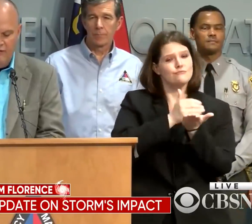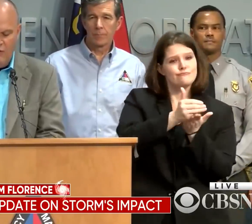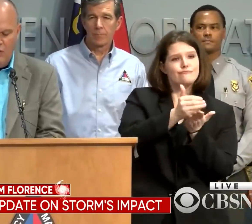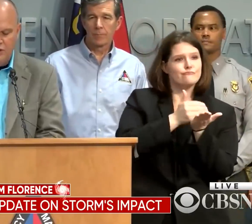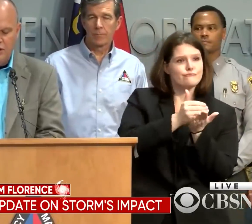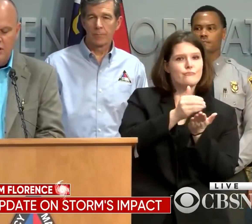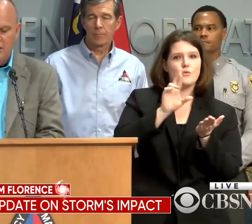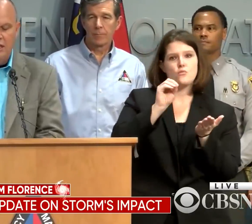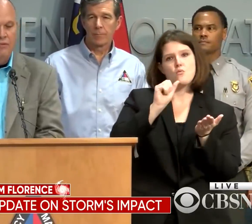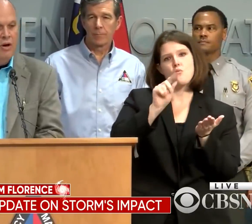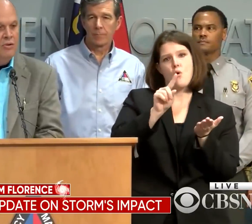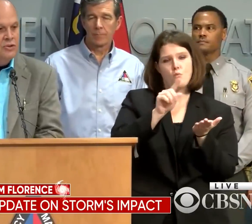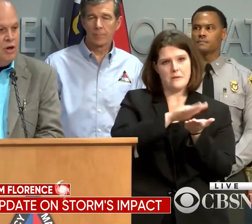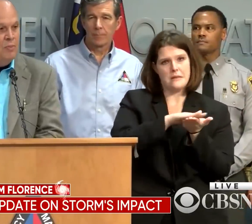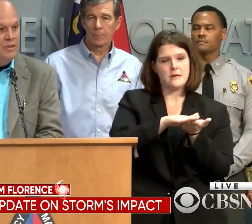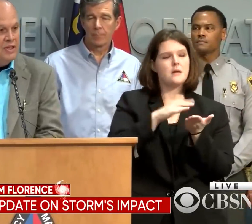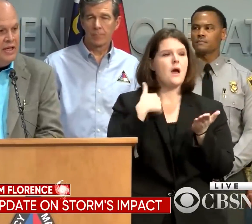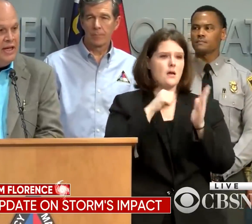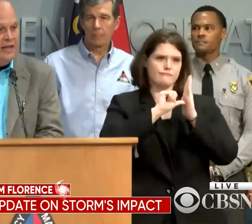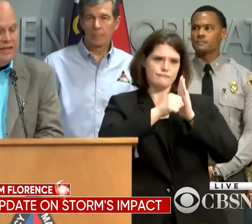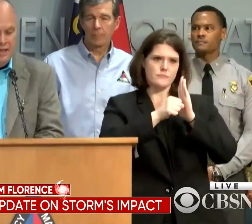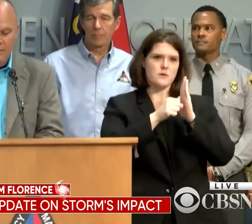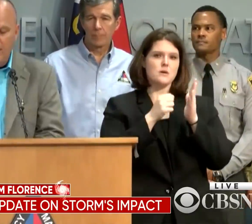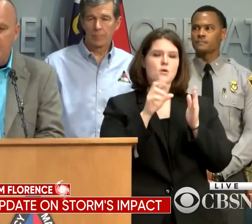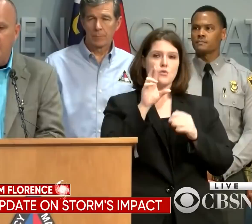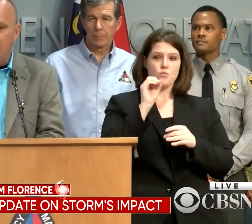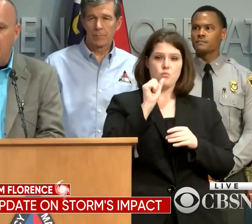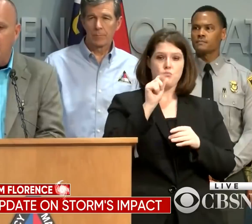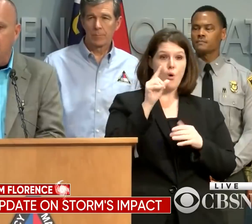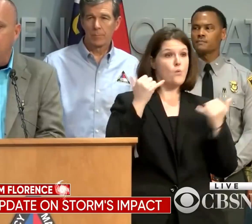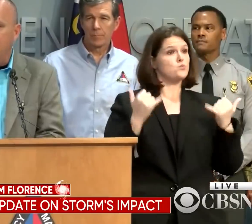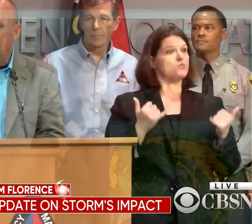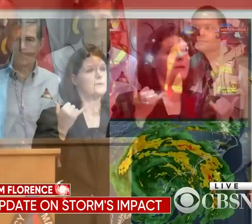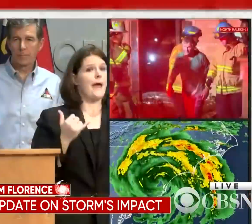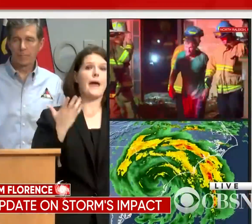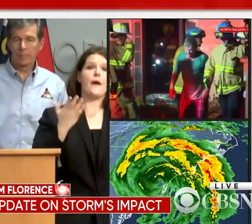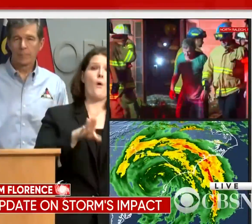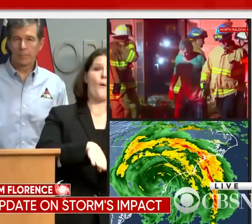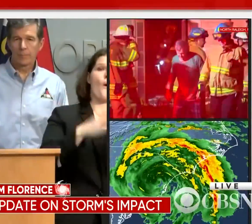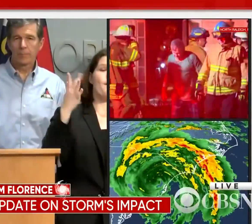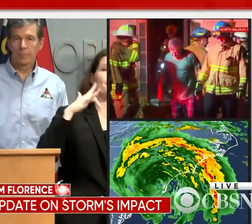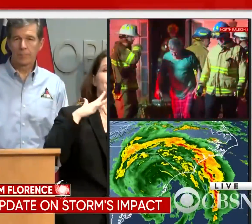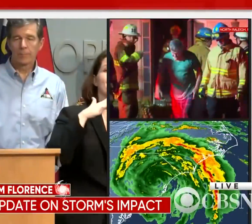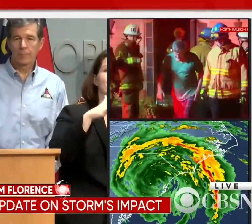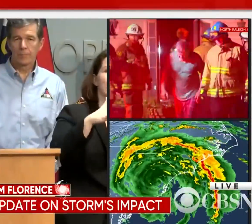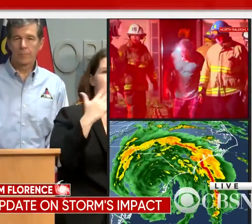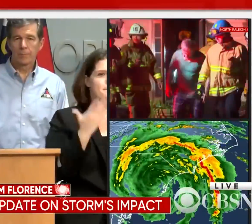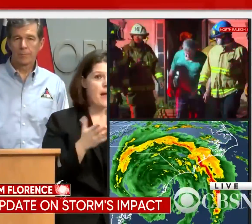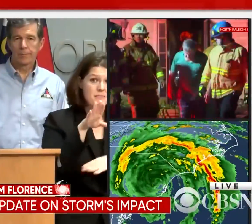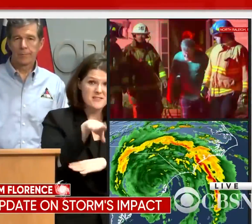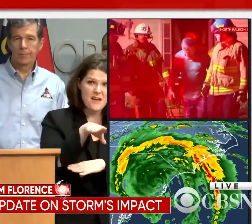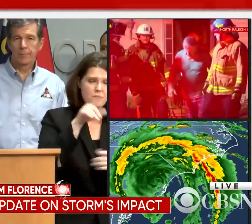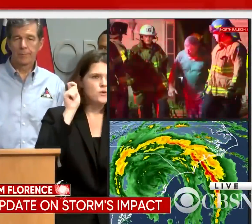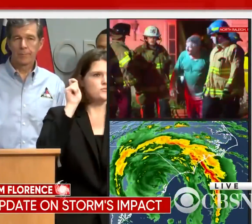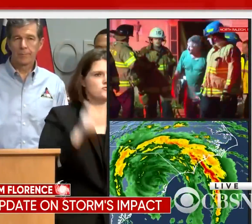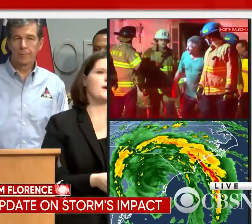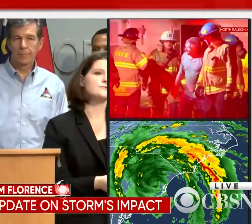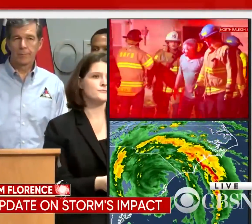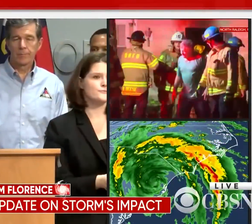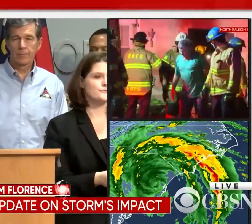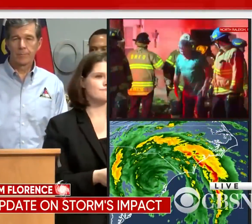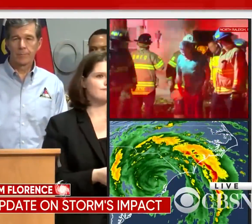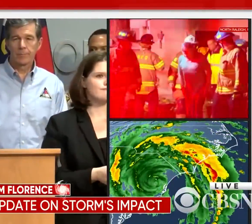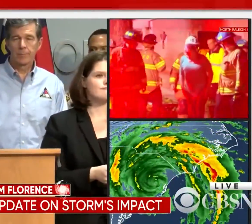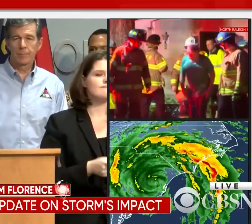to reinforce that roads open today may be closed by this afternoon, so things can change